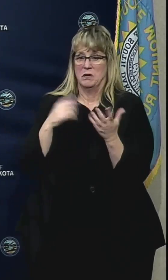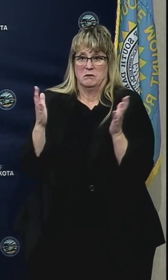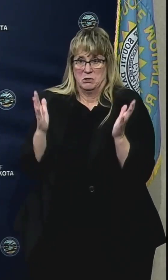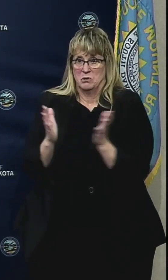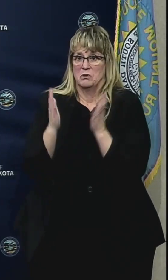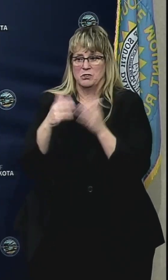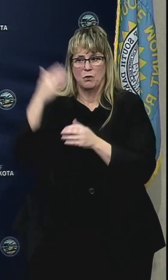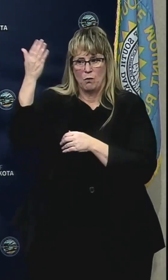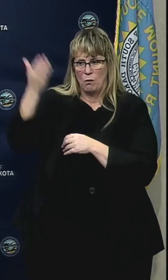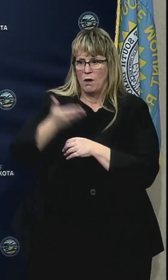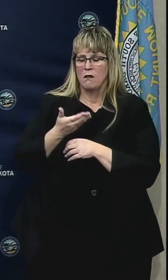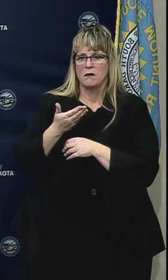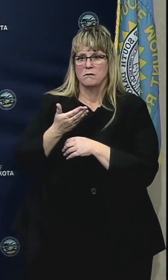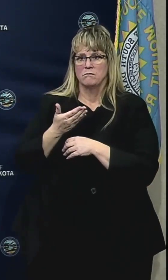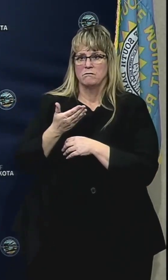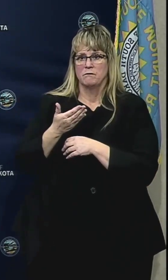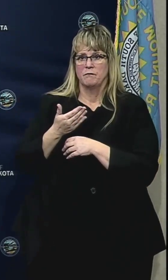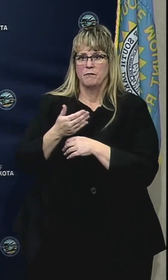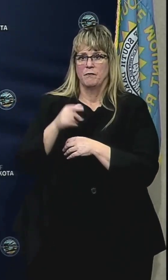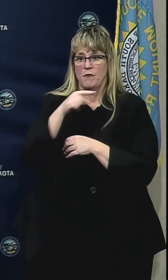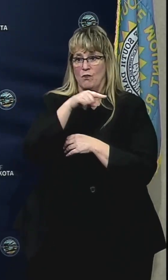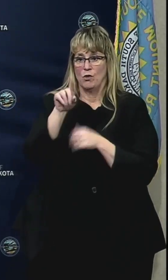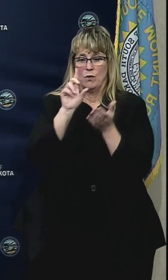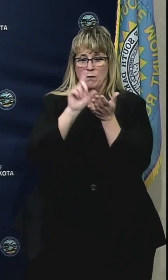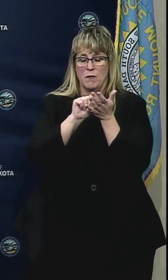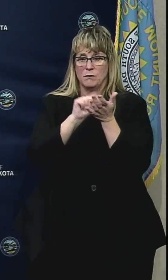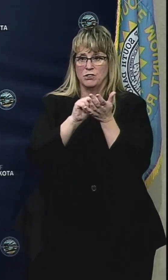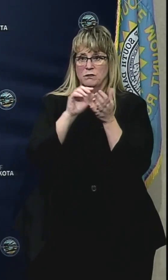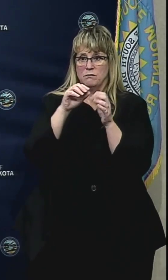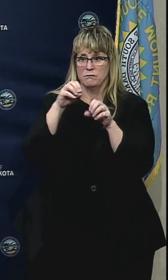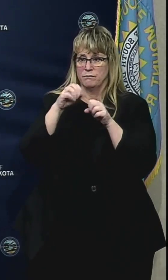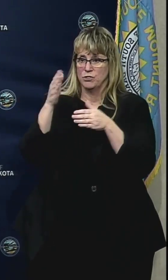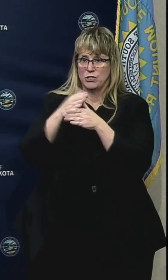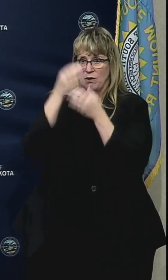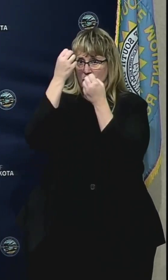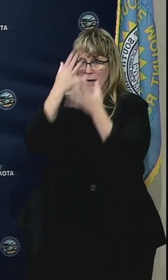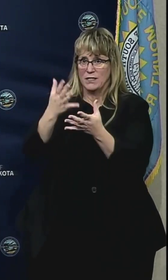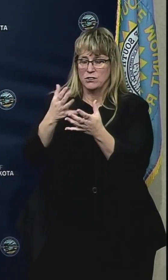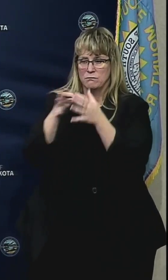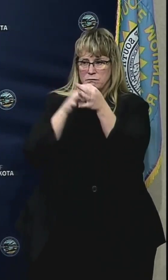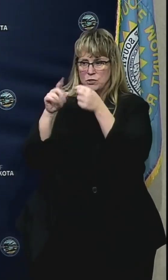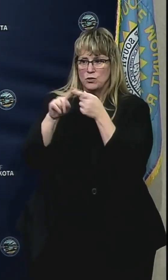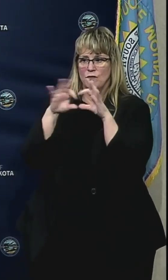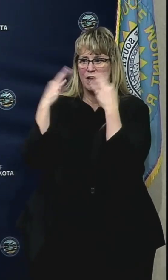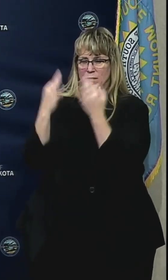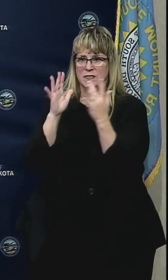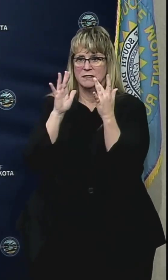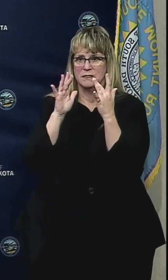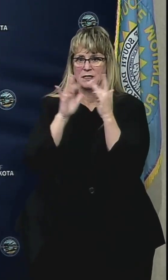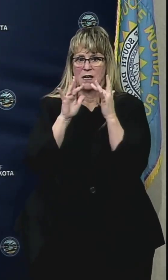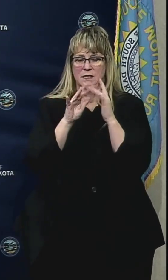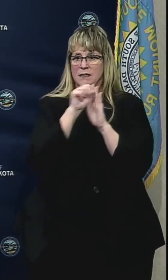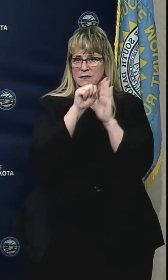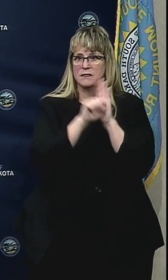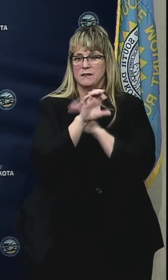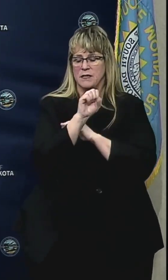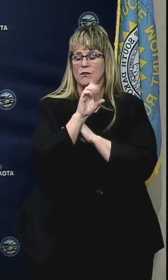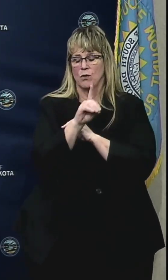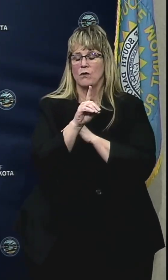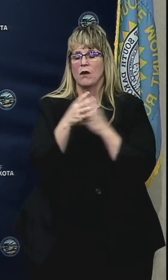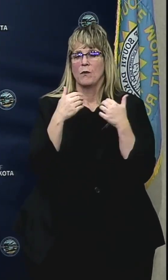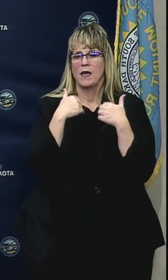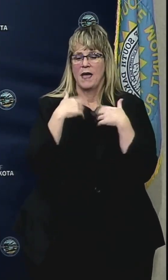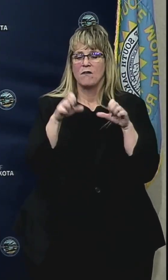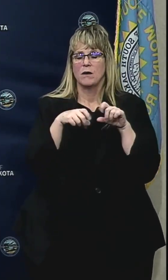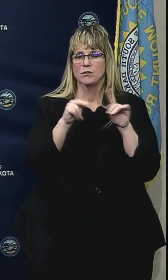certainly welcome the opportunity for you to publish and get information out that would tell those families to contact the state of South Dakota, because we do